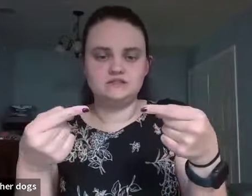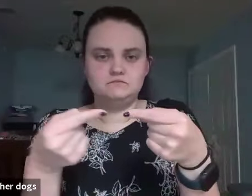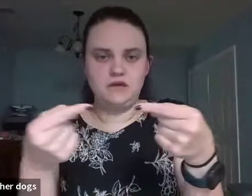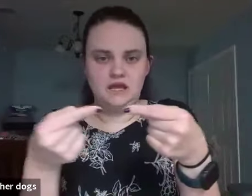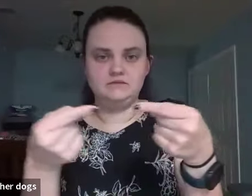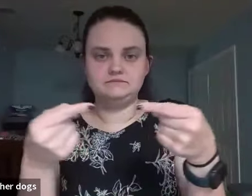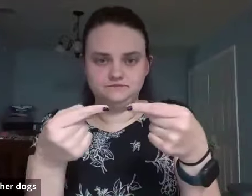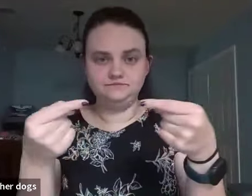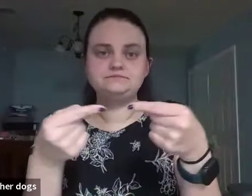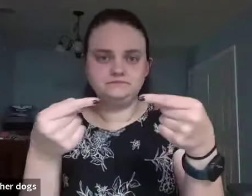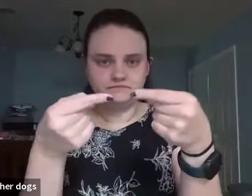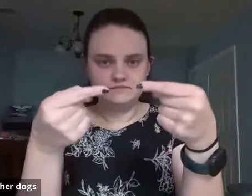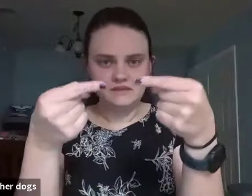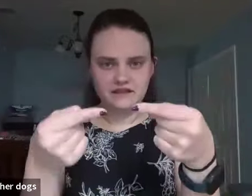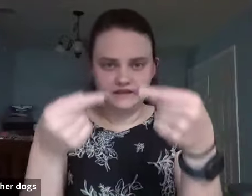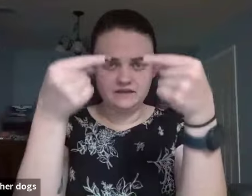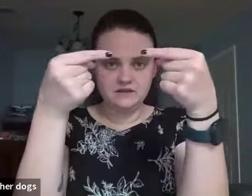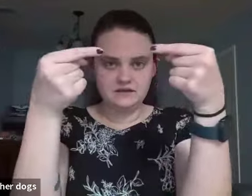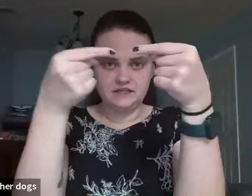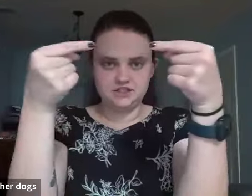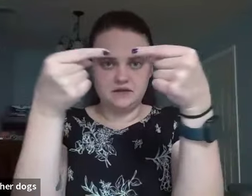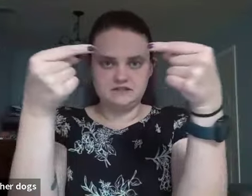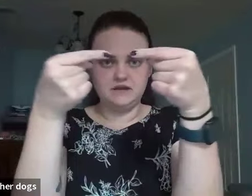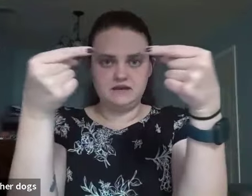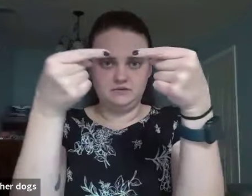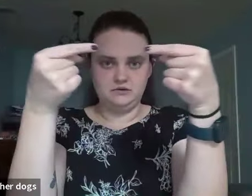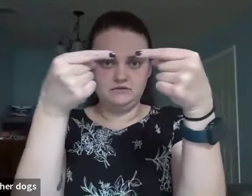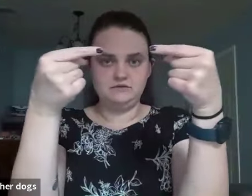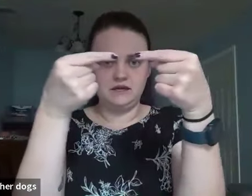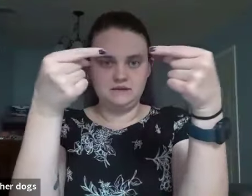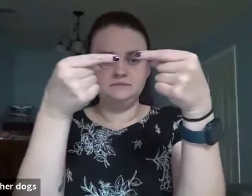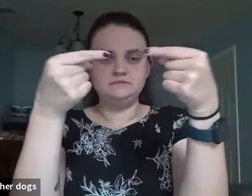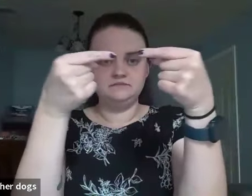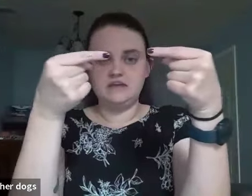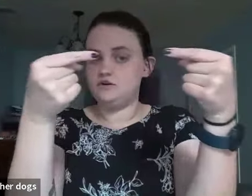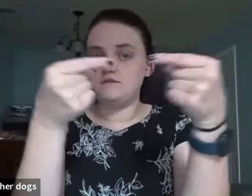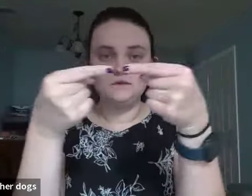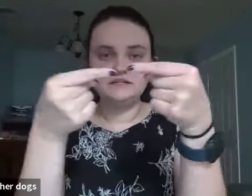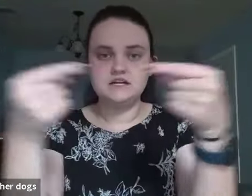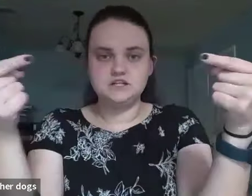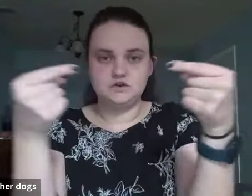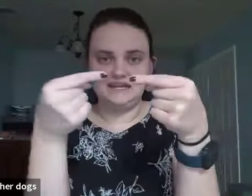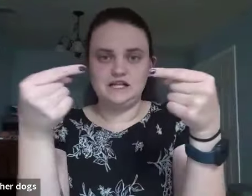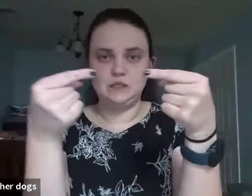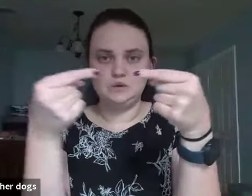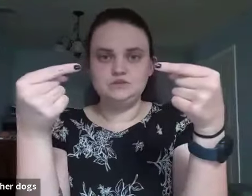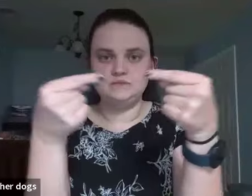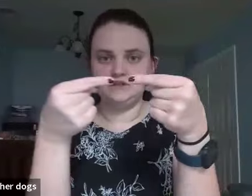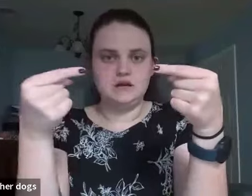hurt, pain. And it's just bouncing back and forth, okay? And they're not fully touching. They're getting close, but they're